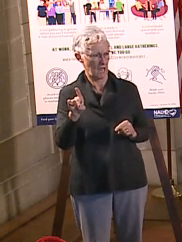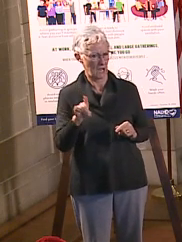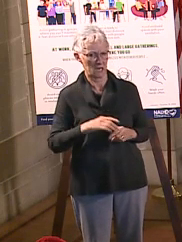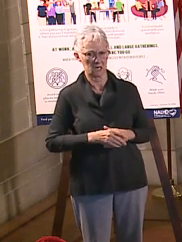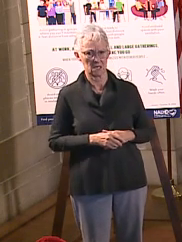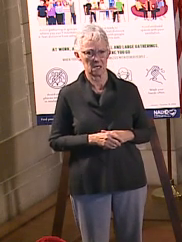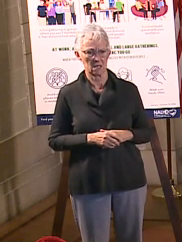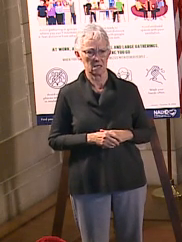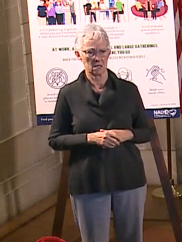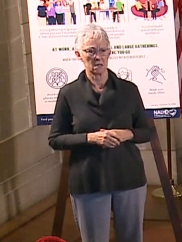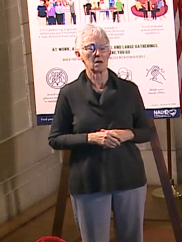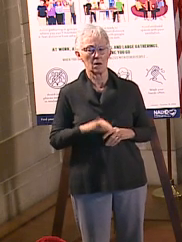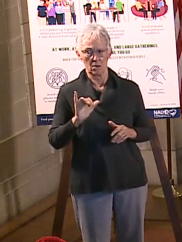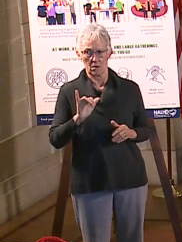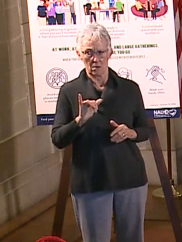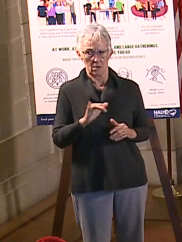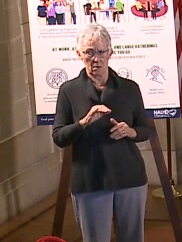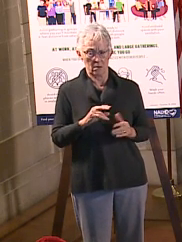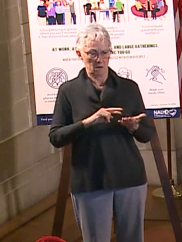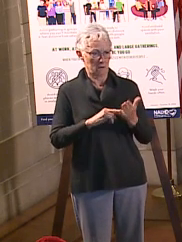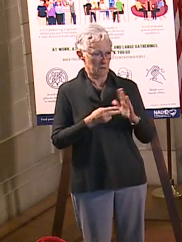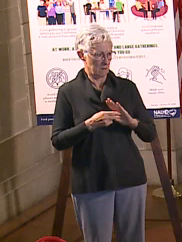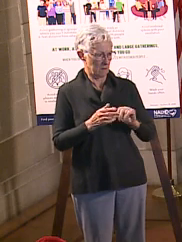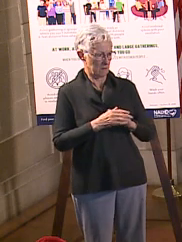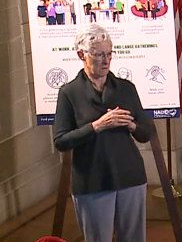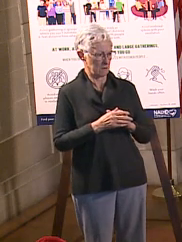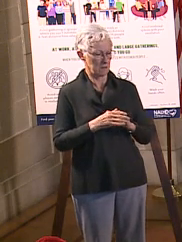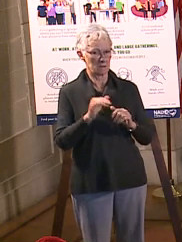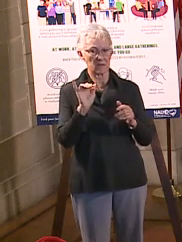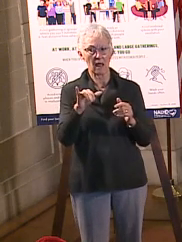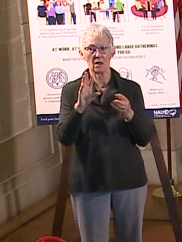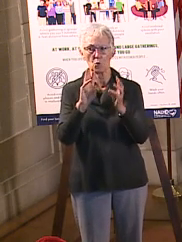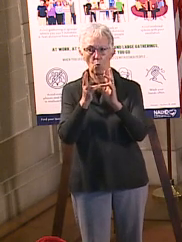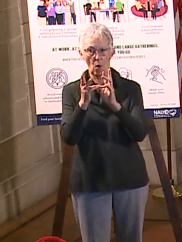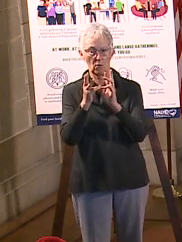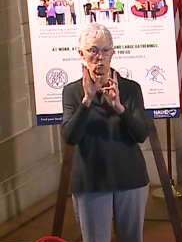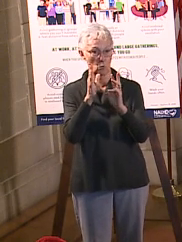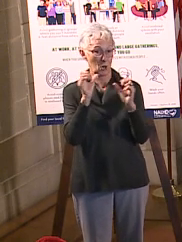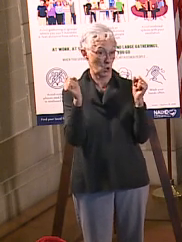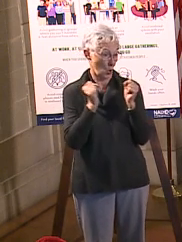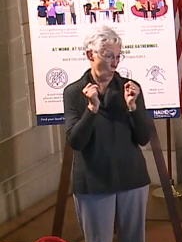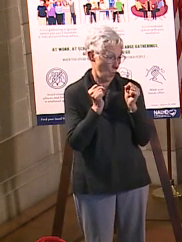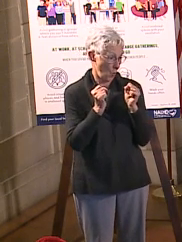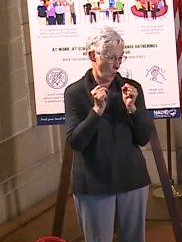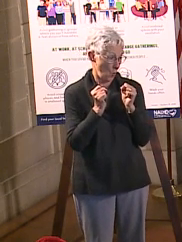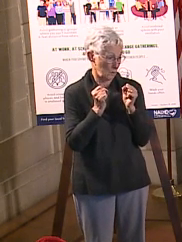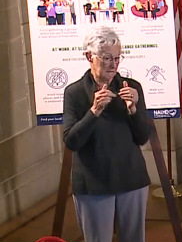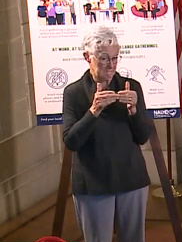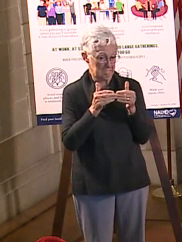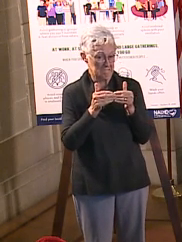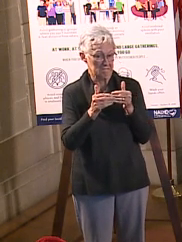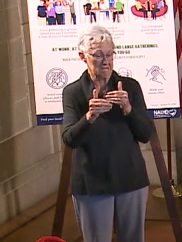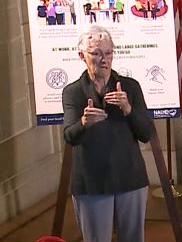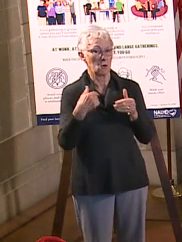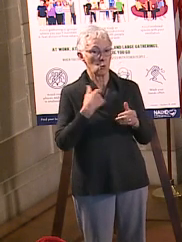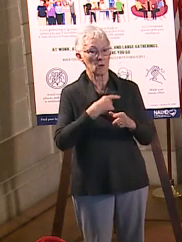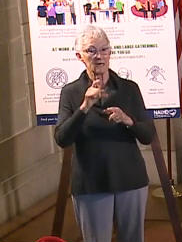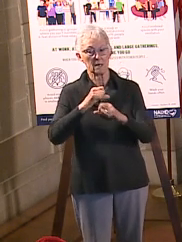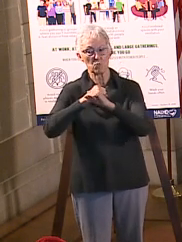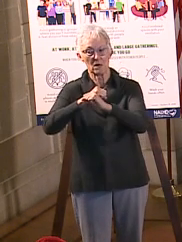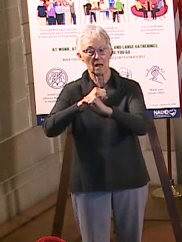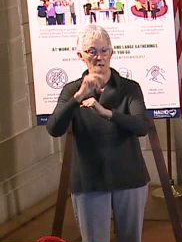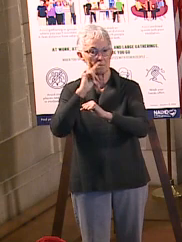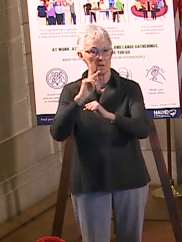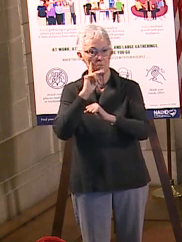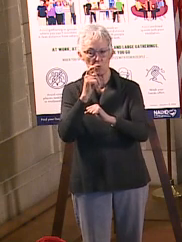understanding that there was going to be the weather was going to get colder, and we needed to protect the people who were doing Test Nebraska, the